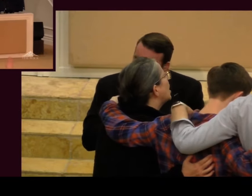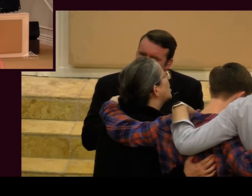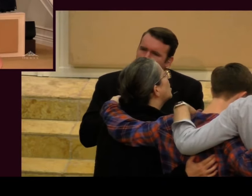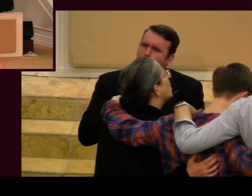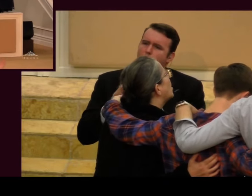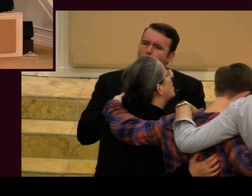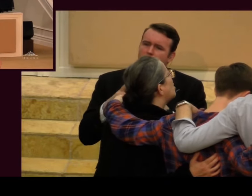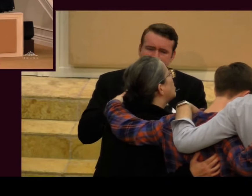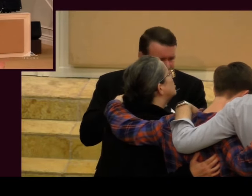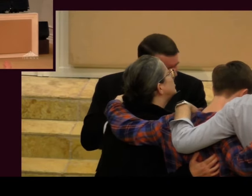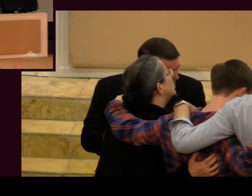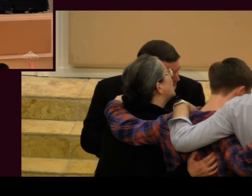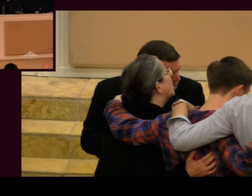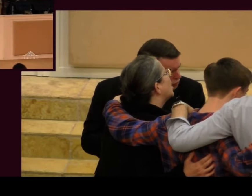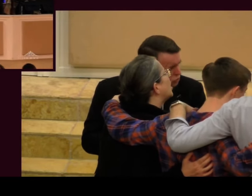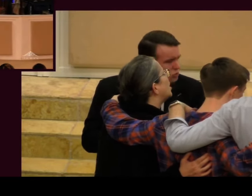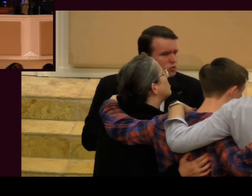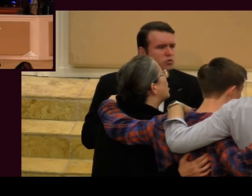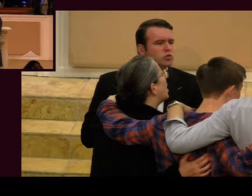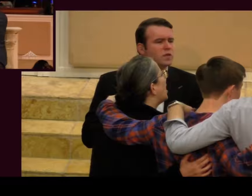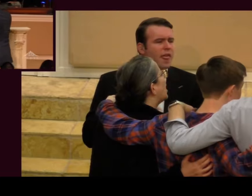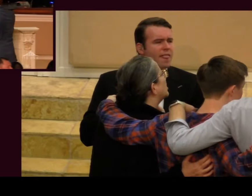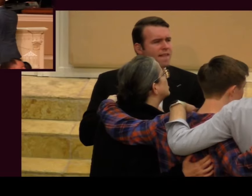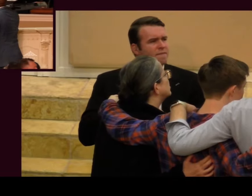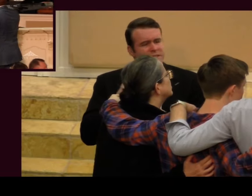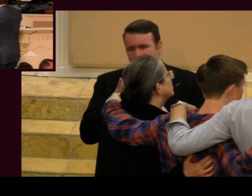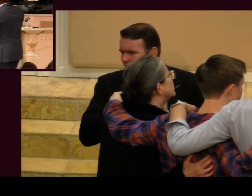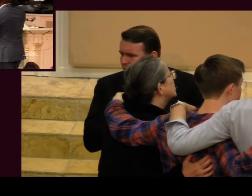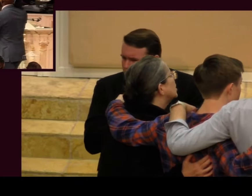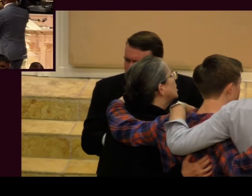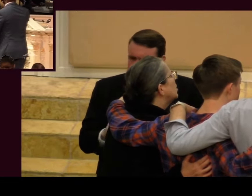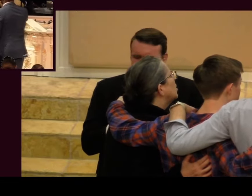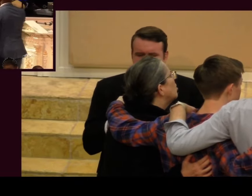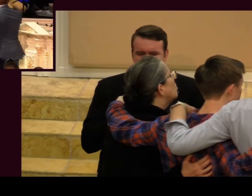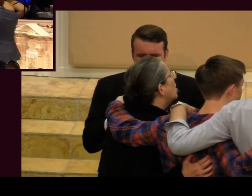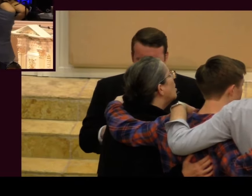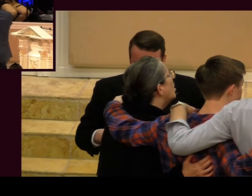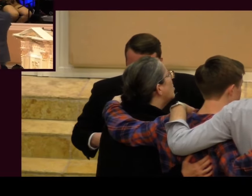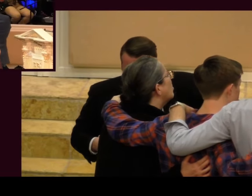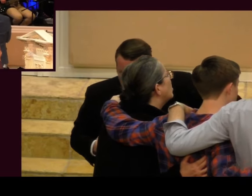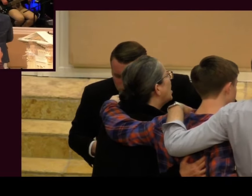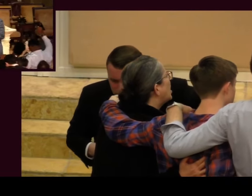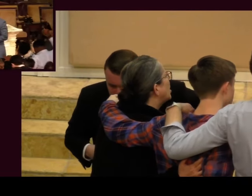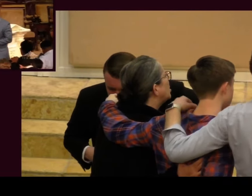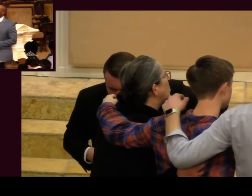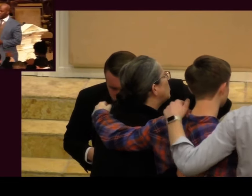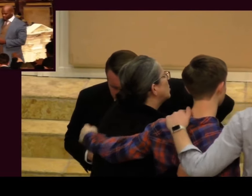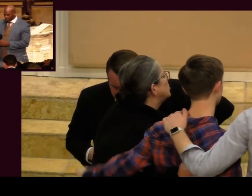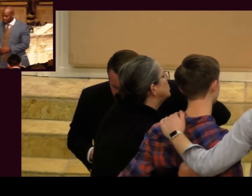as the Holy Ghost begins to lead you. Come on, there's a spirit of peace beginning to flow in this house.